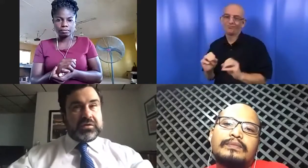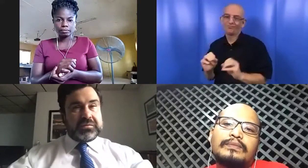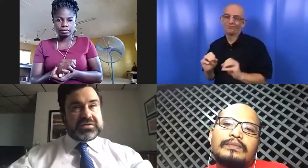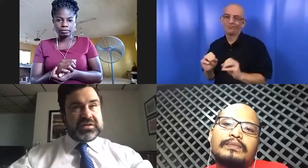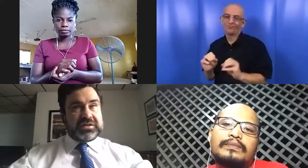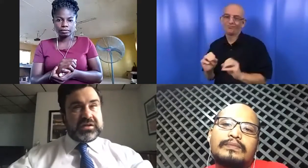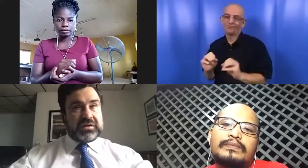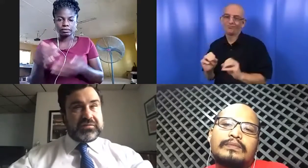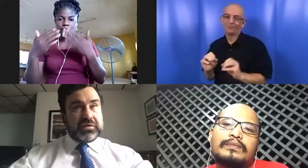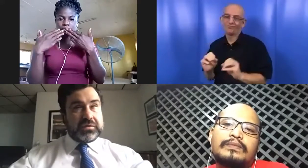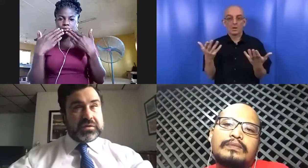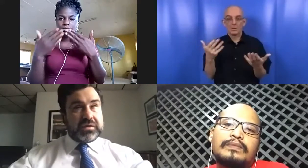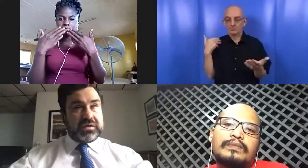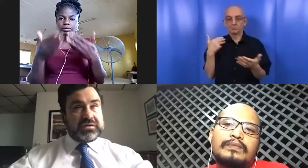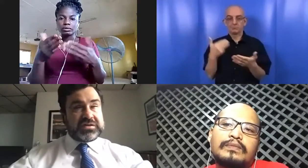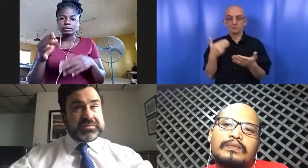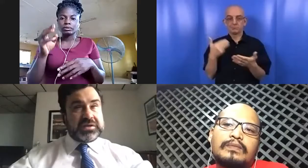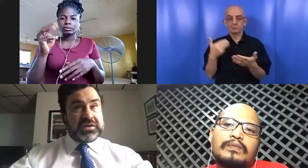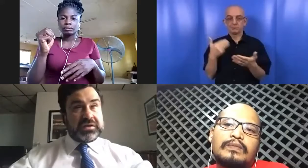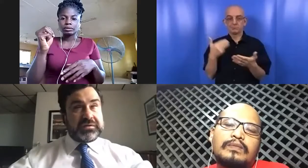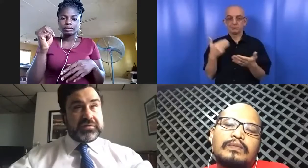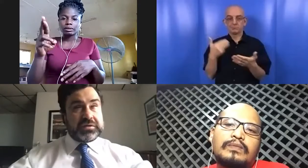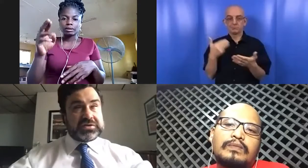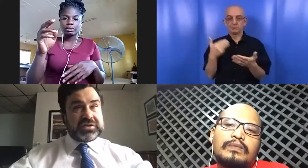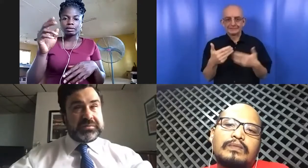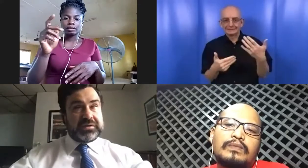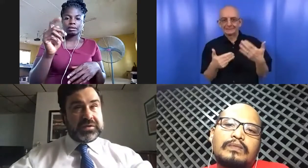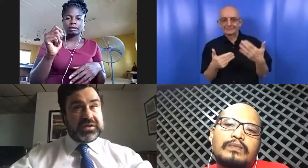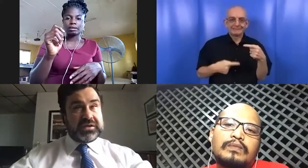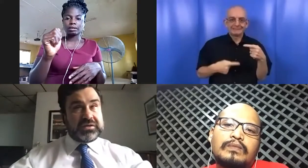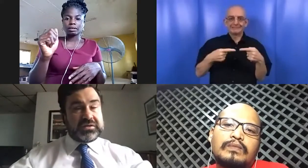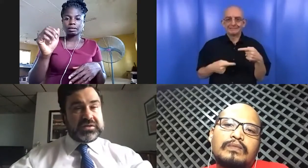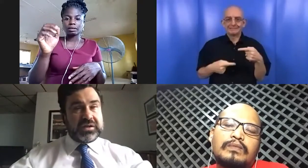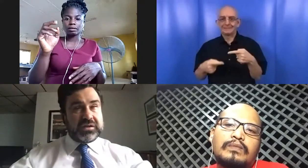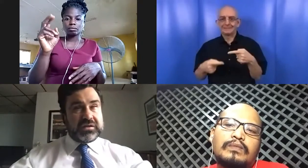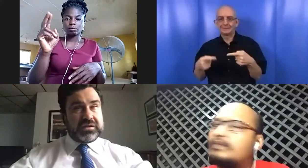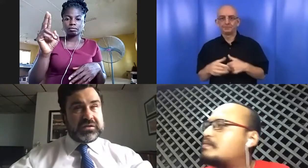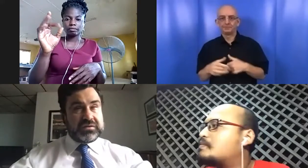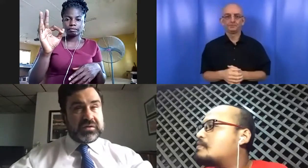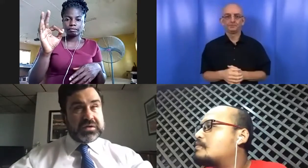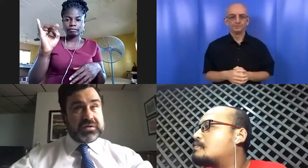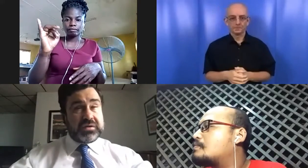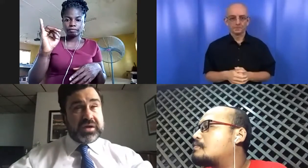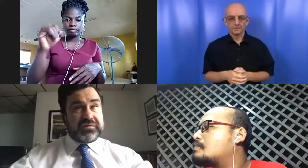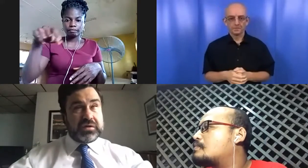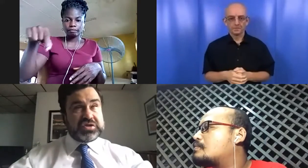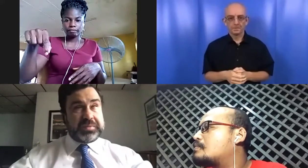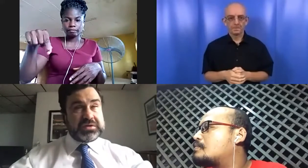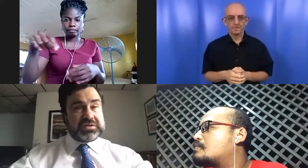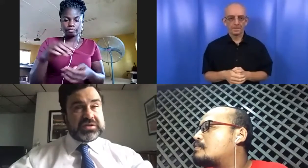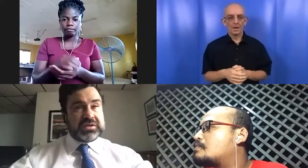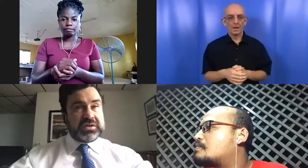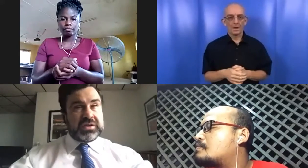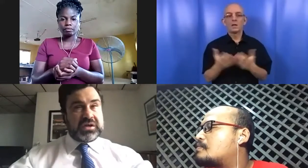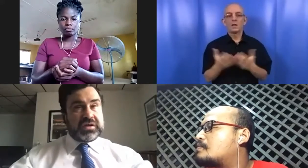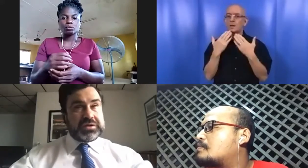Thank you, Mr. Hidayah, for your testimony. Of course, I mean, we can tell, and we have all